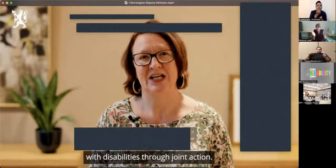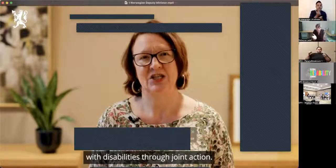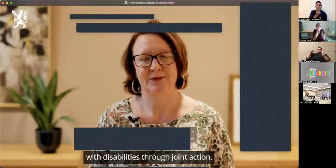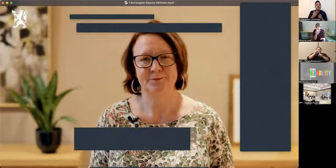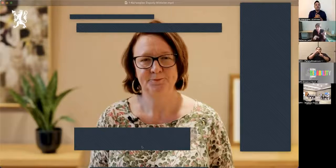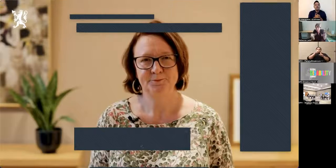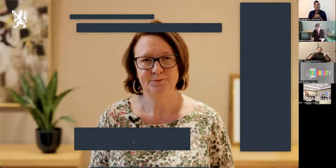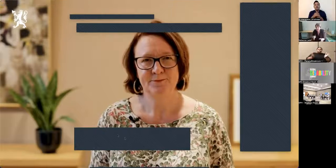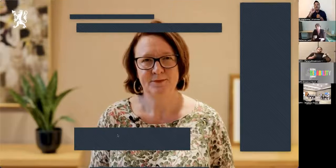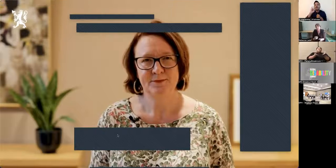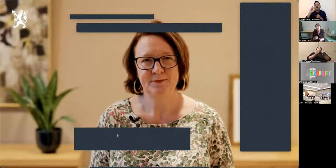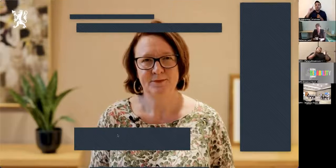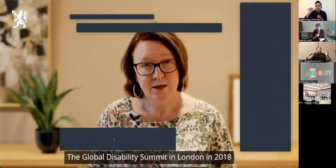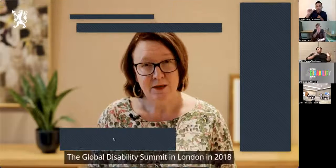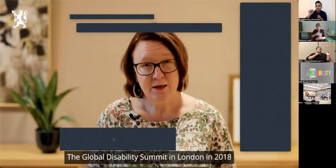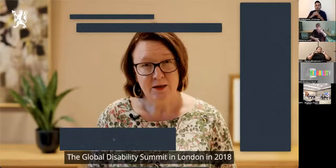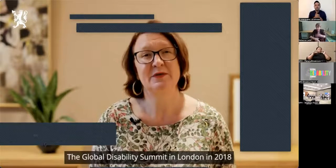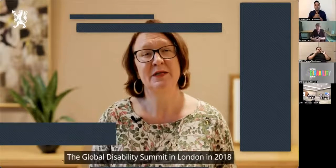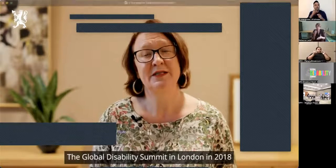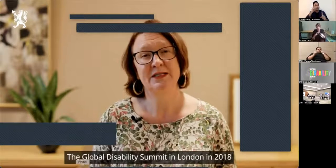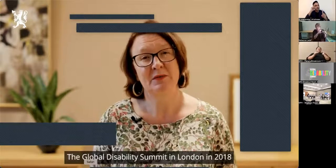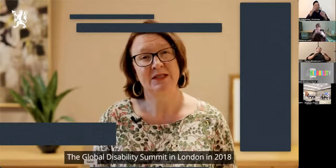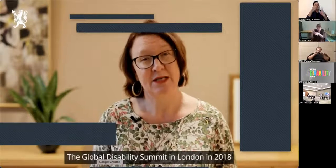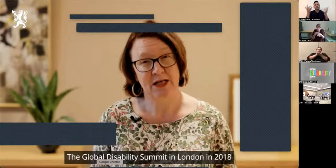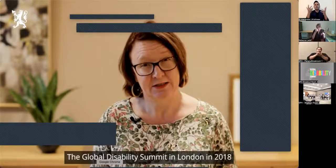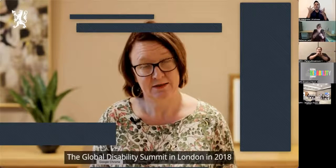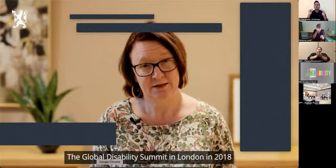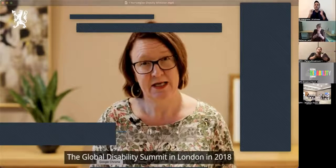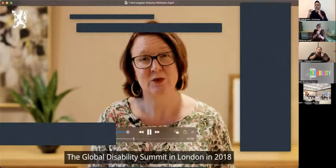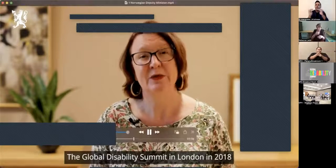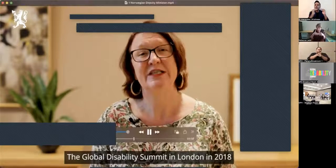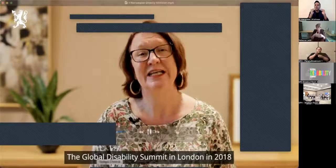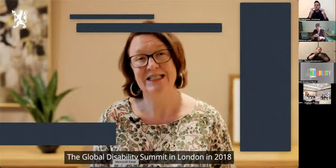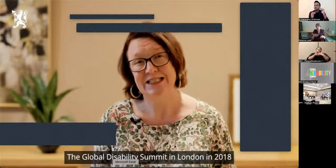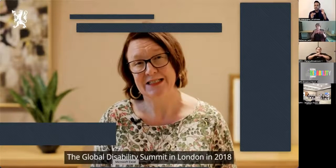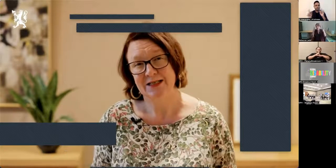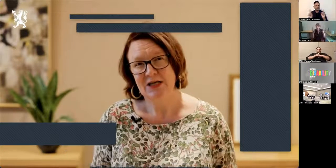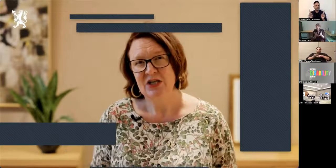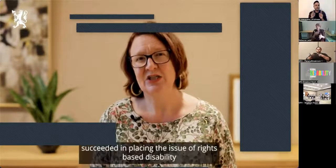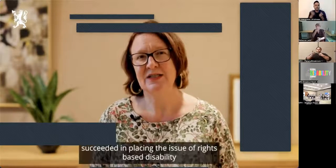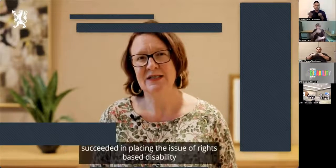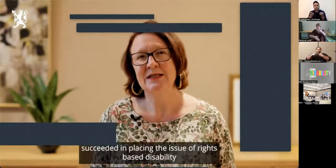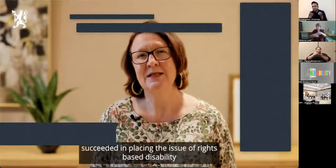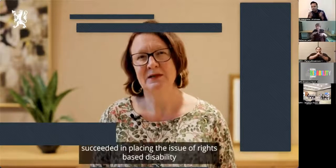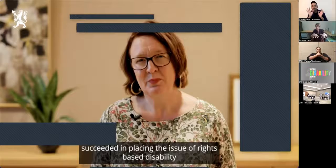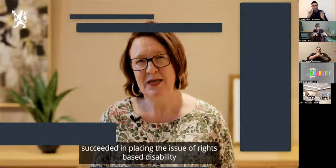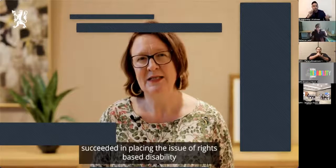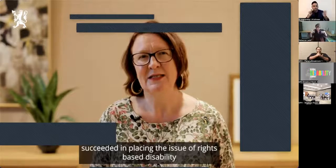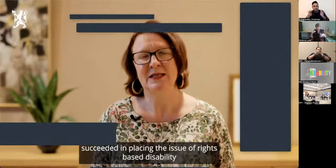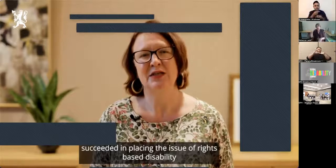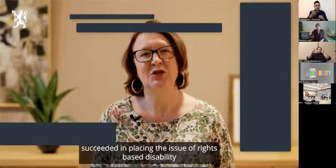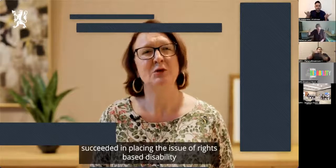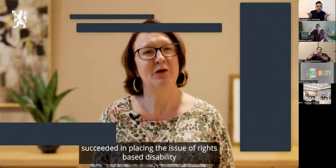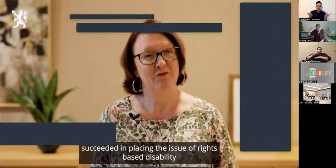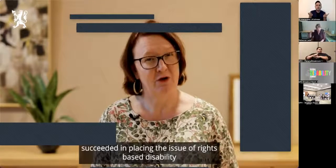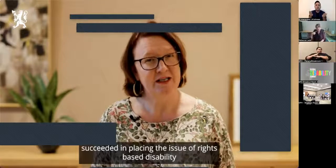joint action. The Global Disability Summit in London in 2018 succeeded in